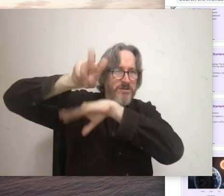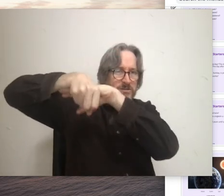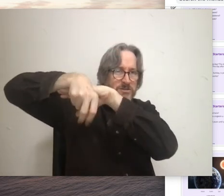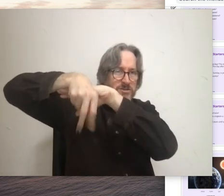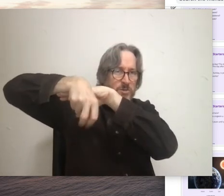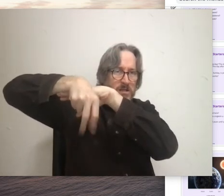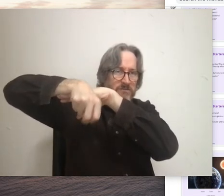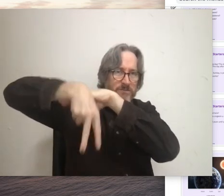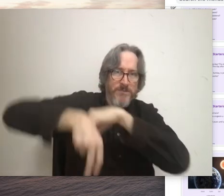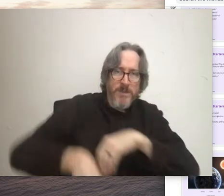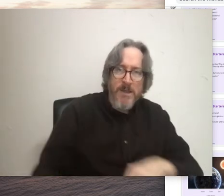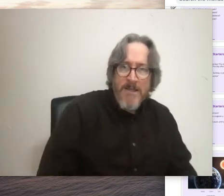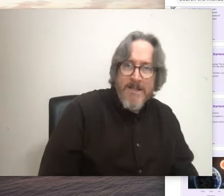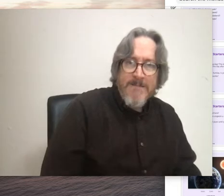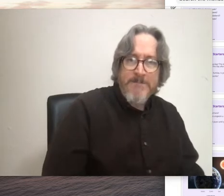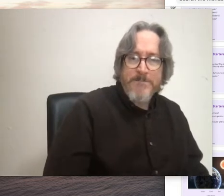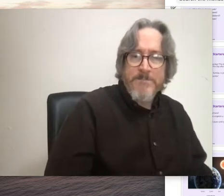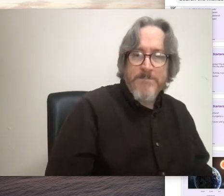with 12.